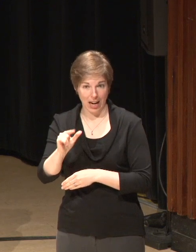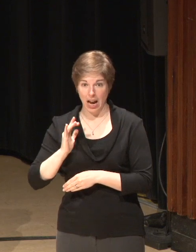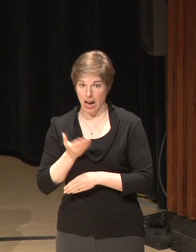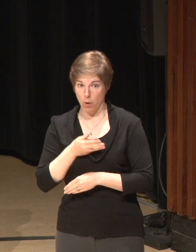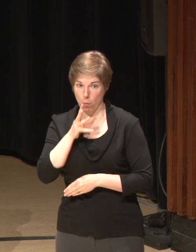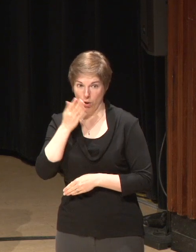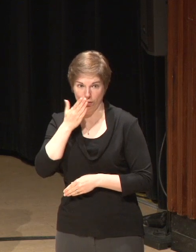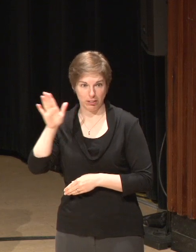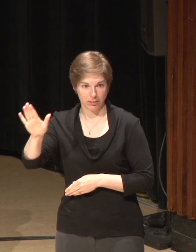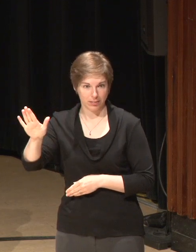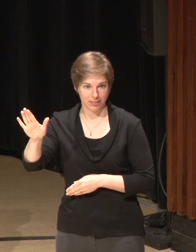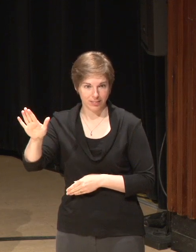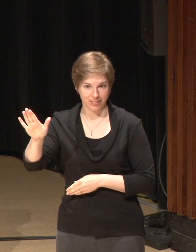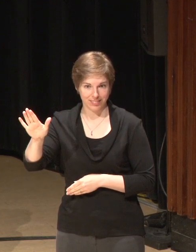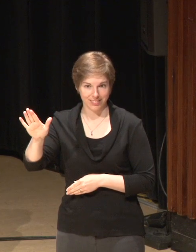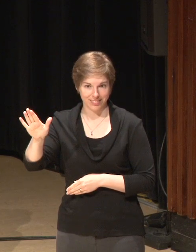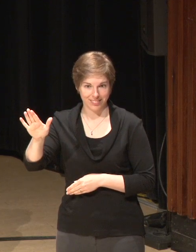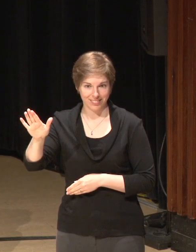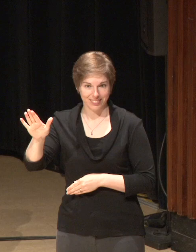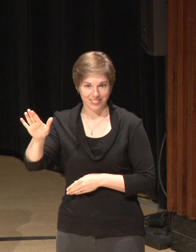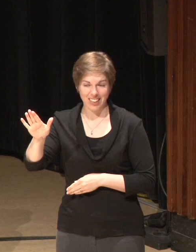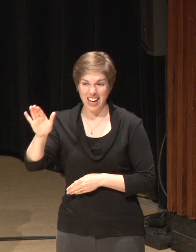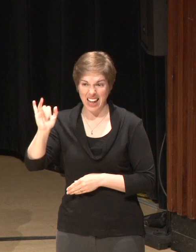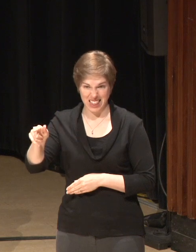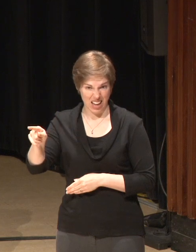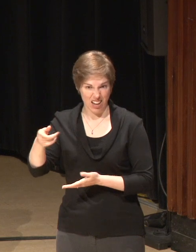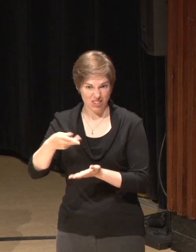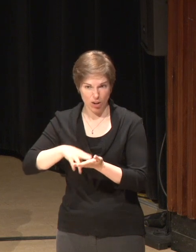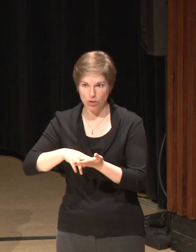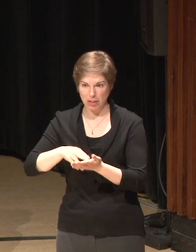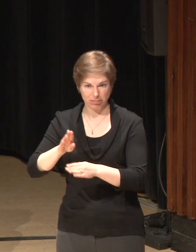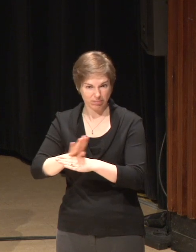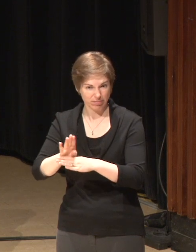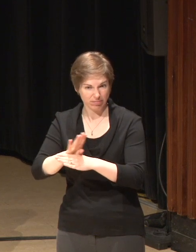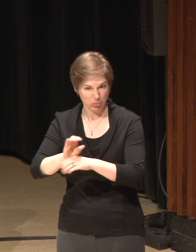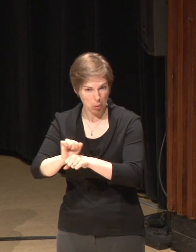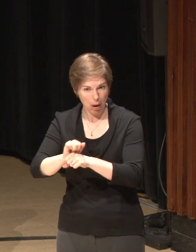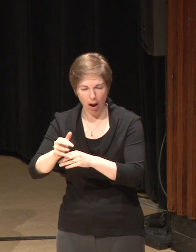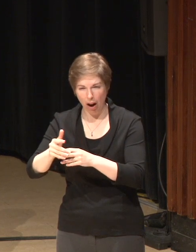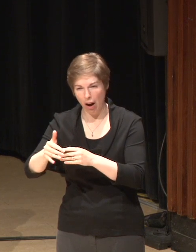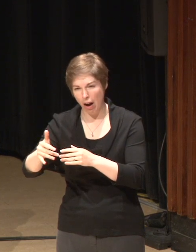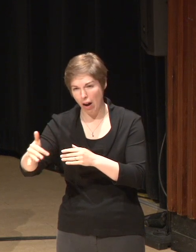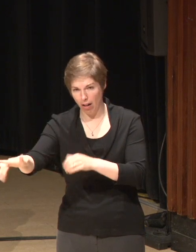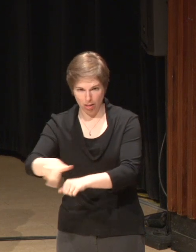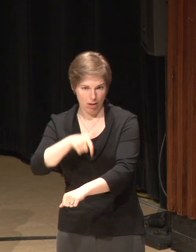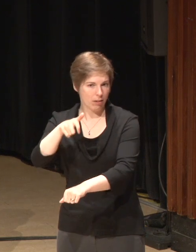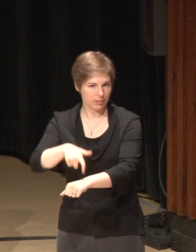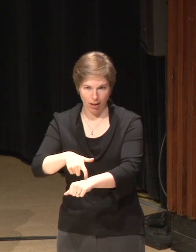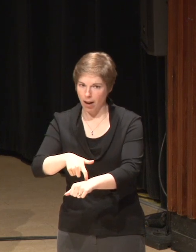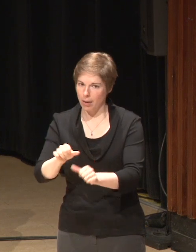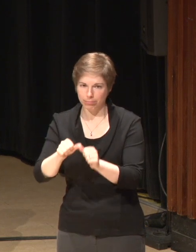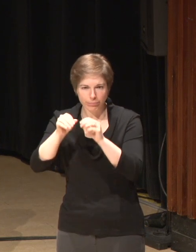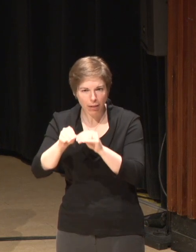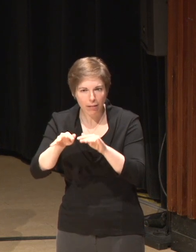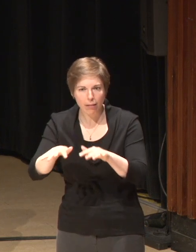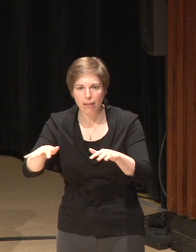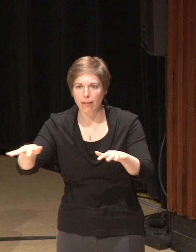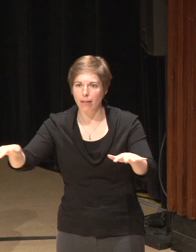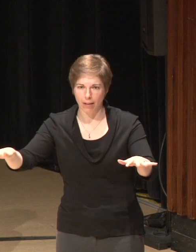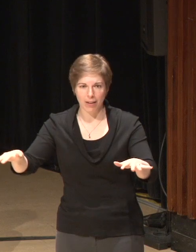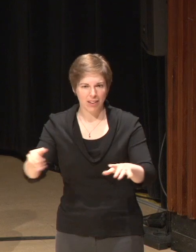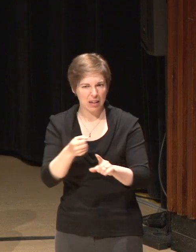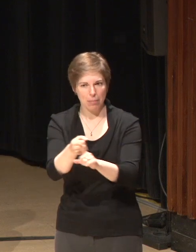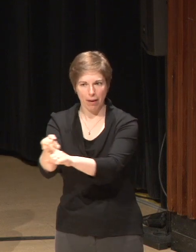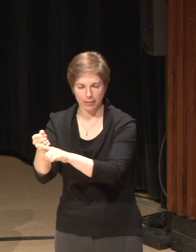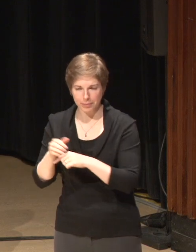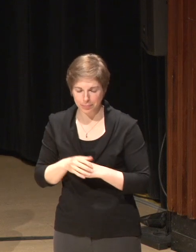be huge and long-lasting. As well, BP and Shell, and there was a major announcement